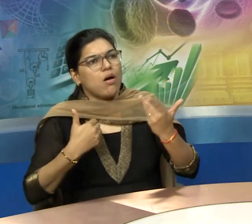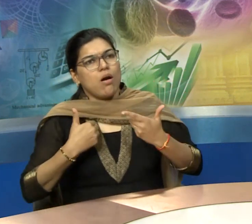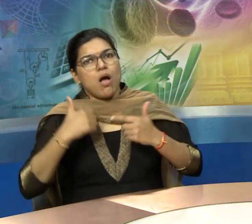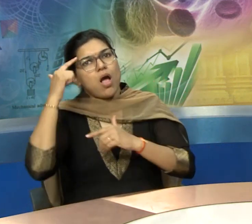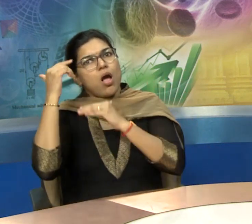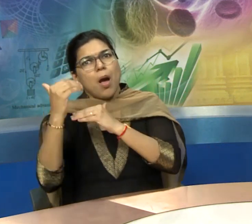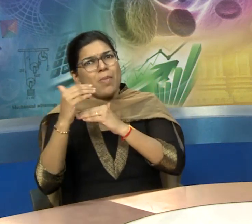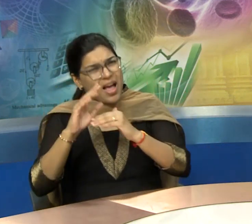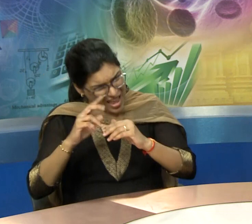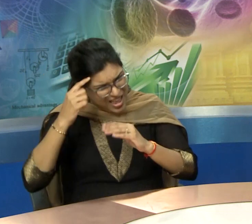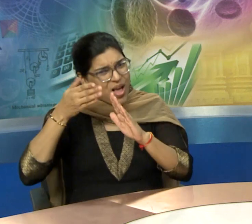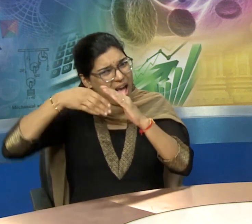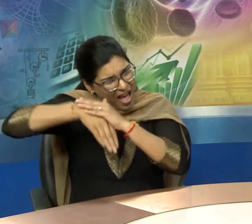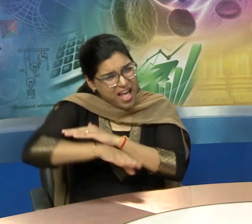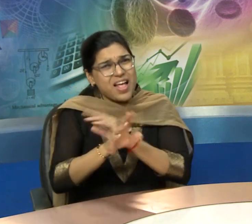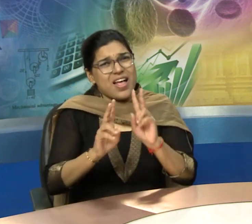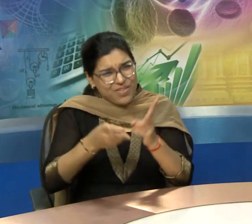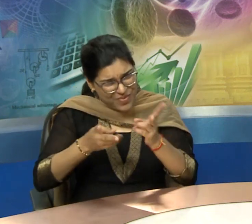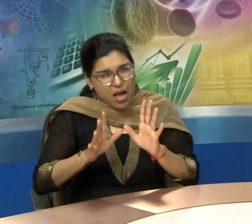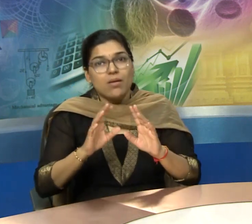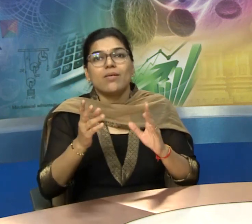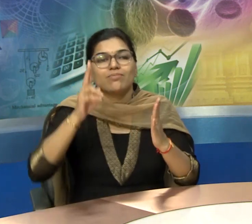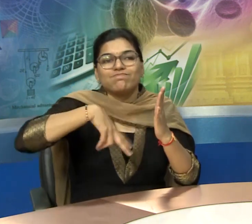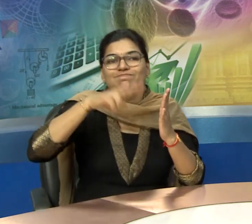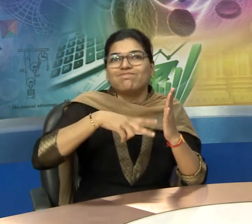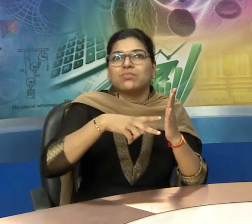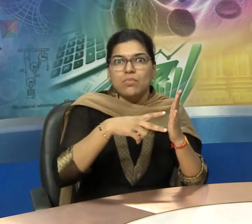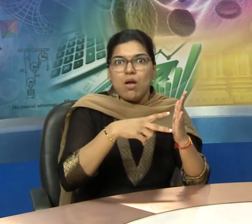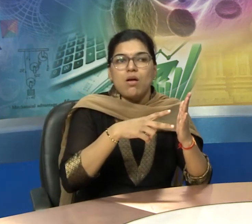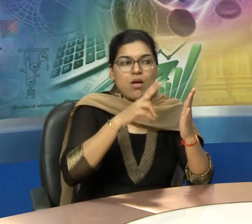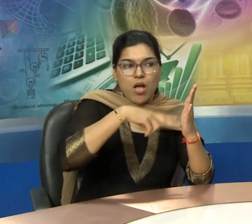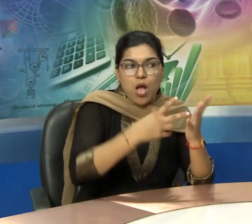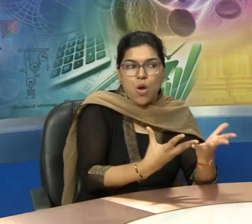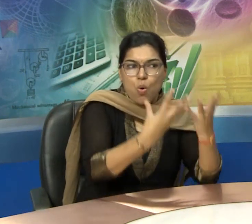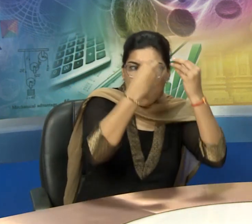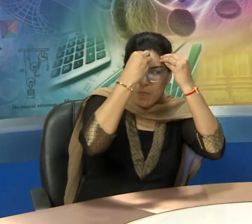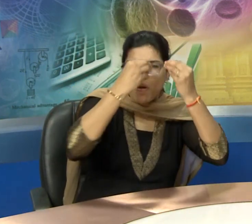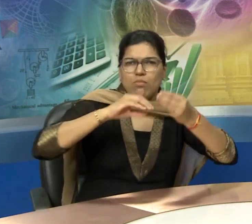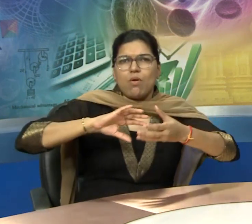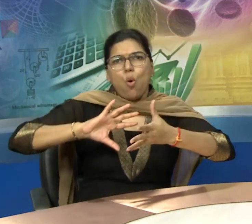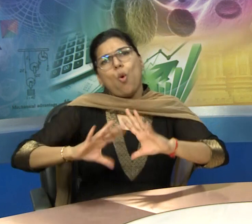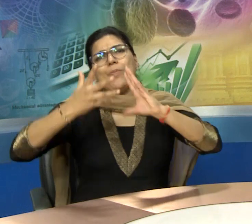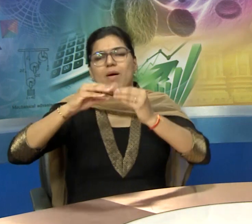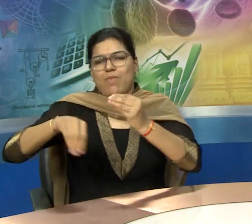The person can get the creative ideas and new